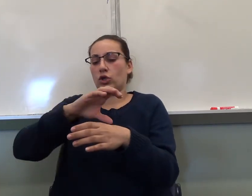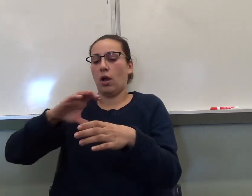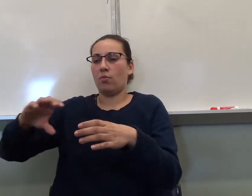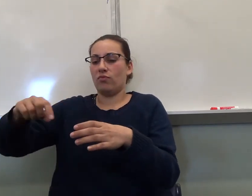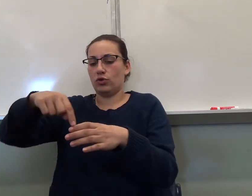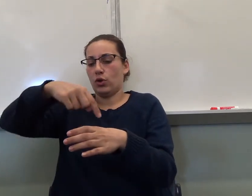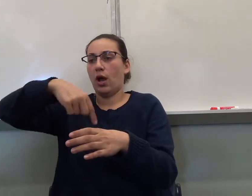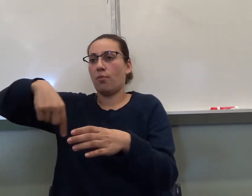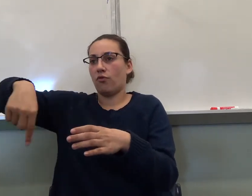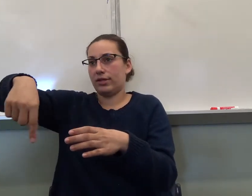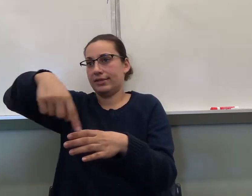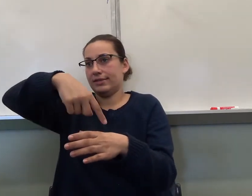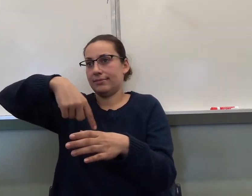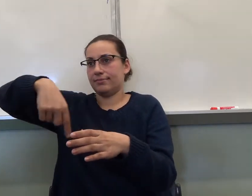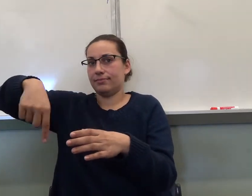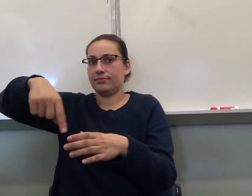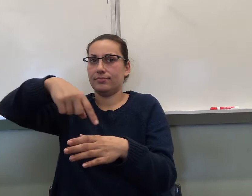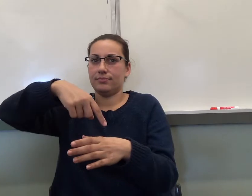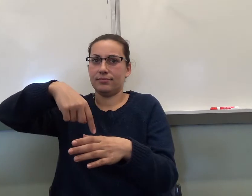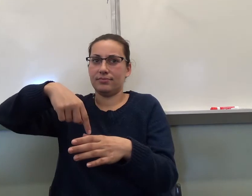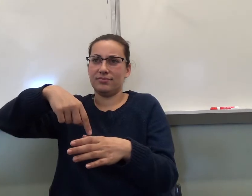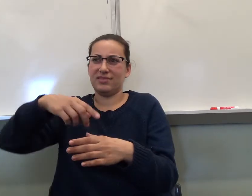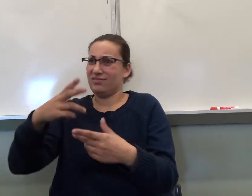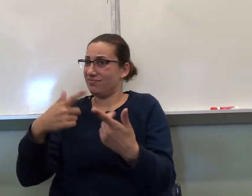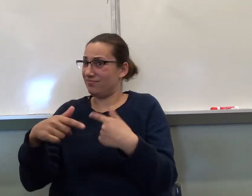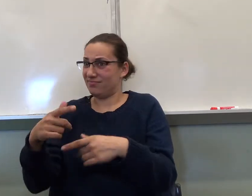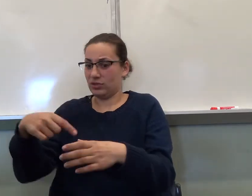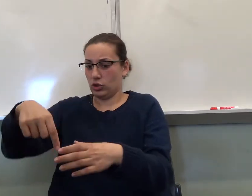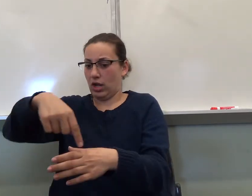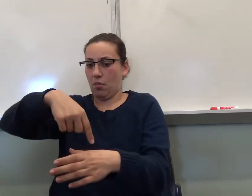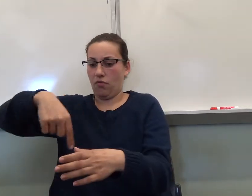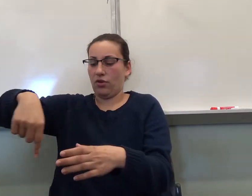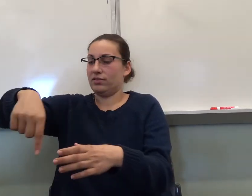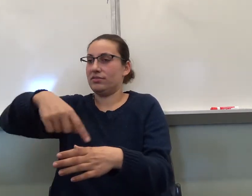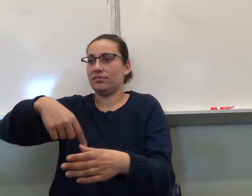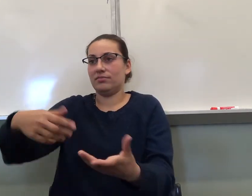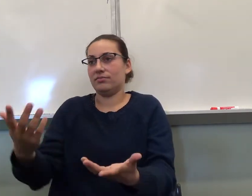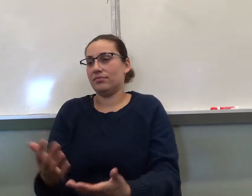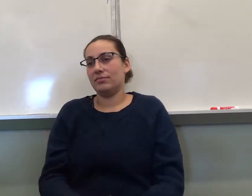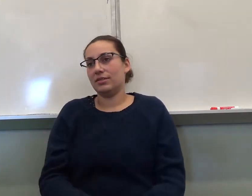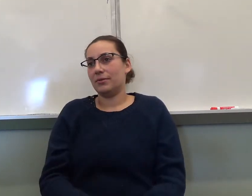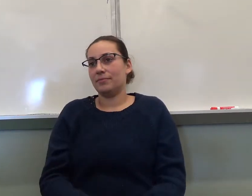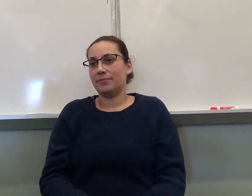2 times 3.14 times 1.8.